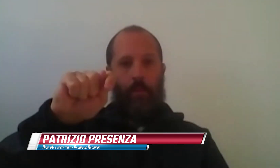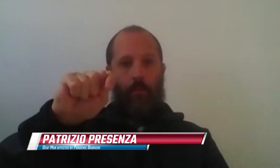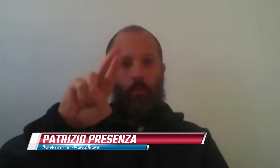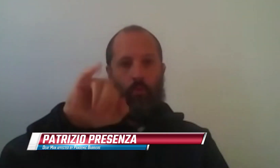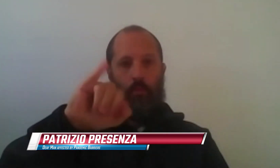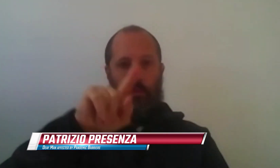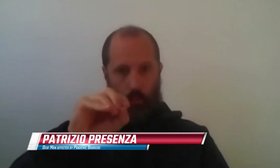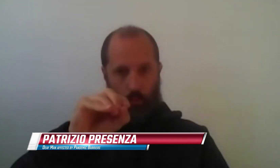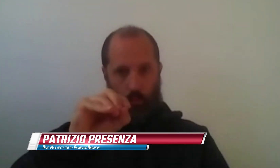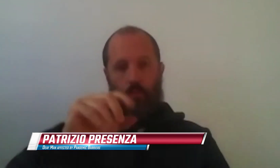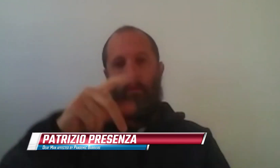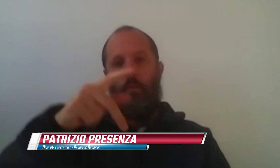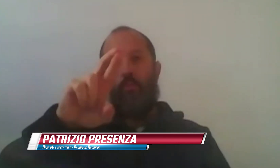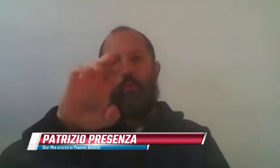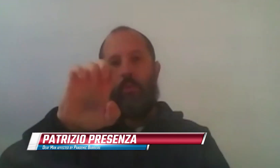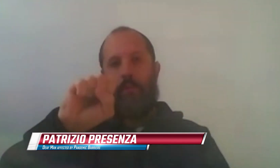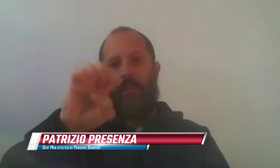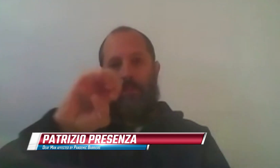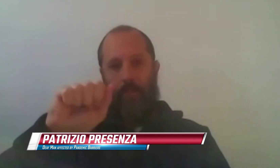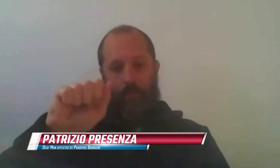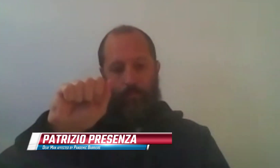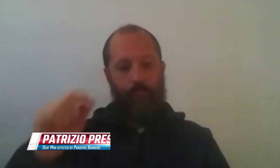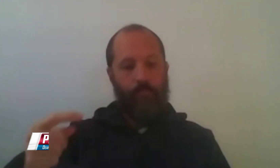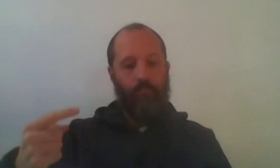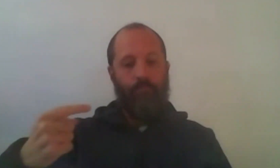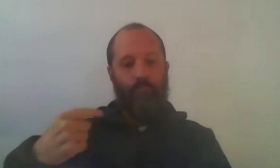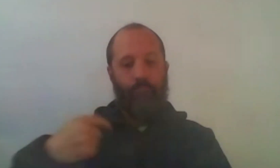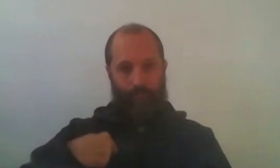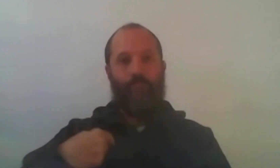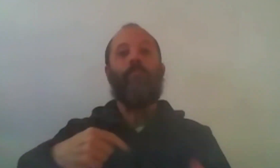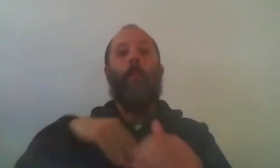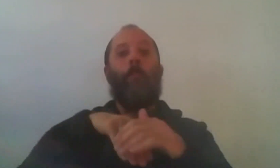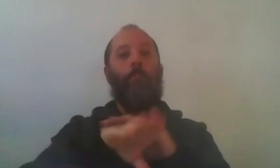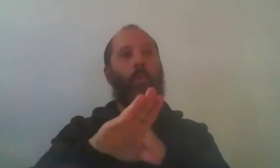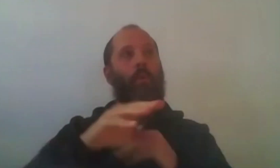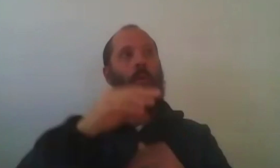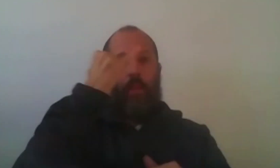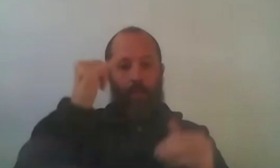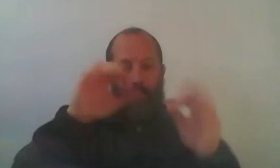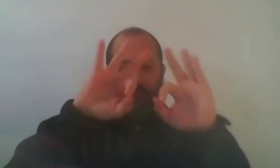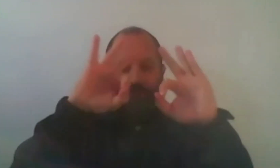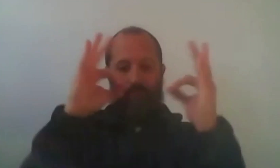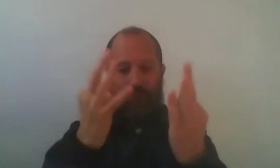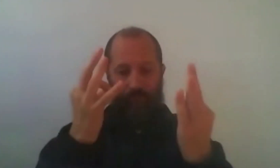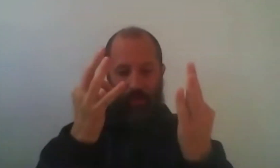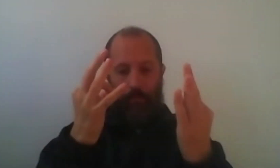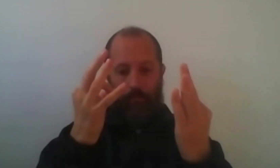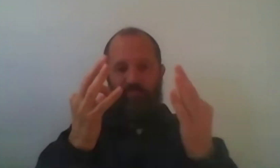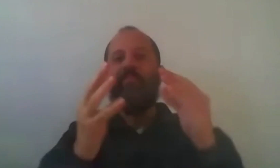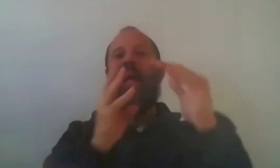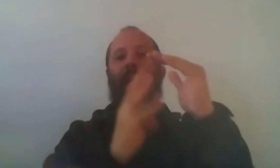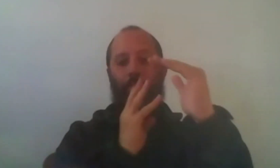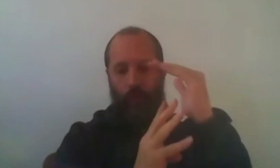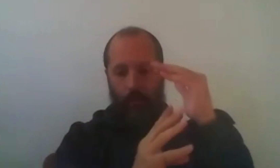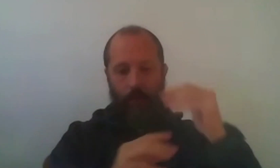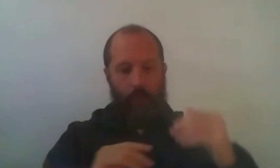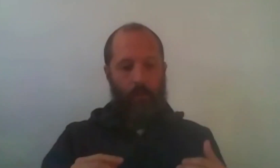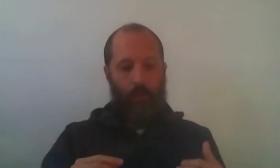to Italian immigrants, and my parents didn't know sign language or English efficiently, so I did experience communication barriers